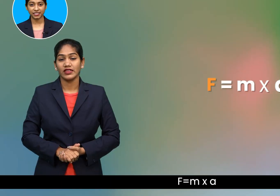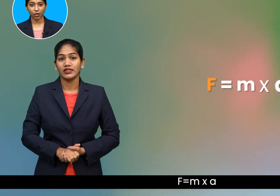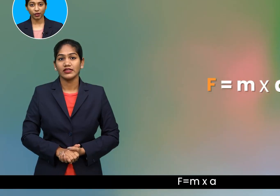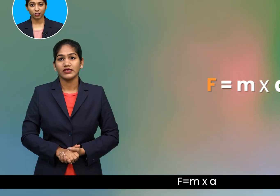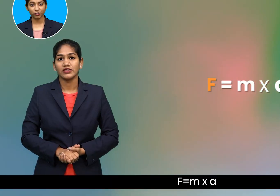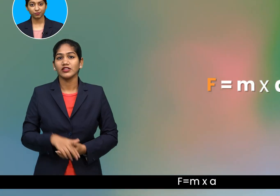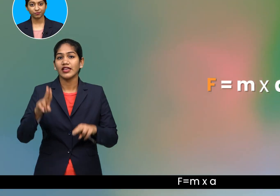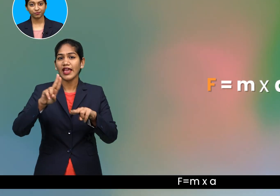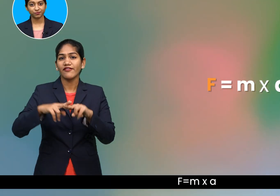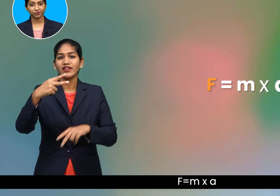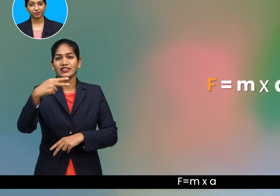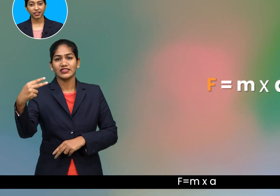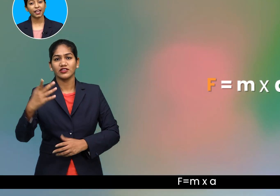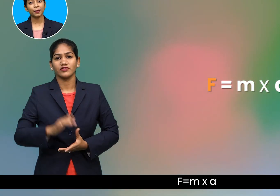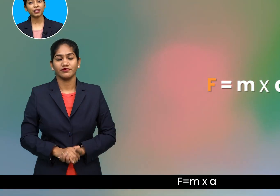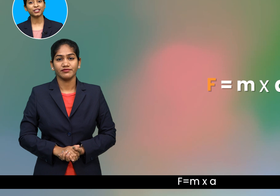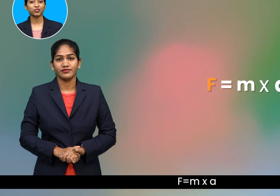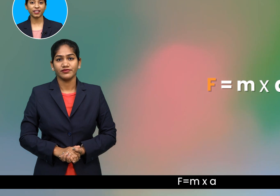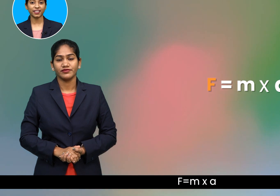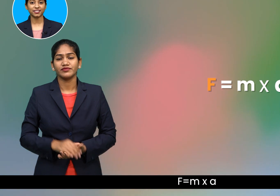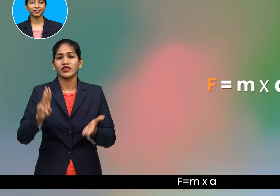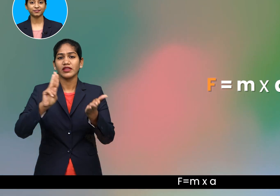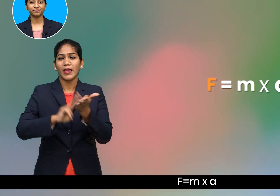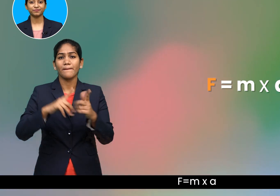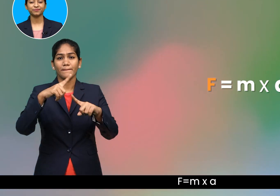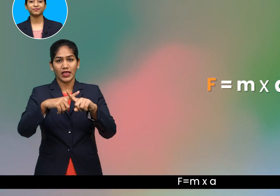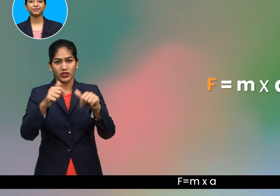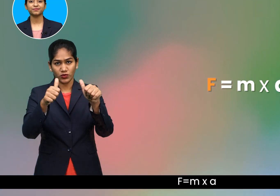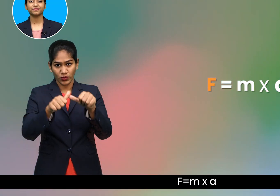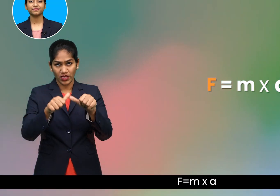F is equal to m into A.